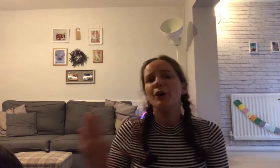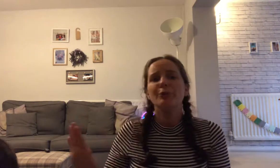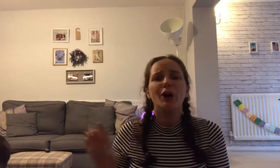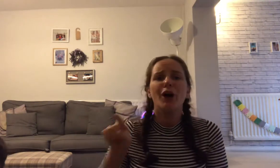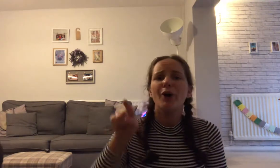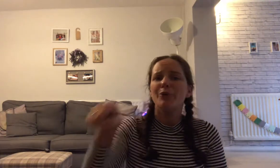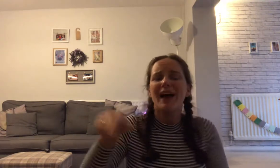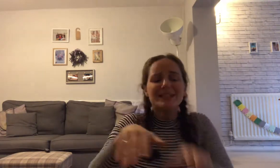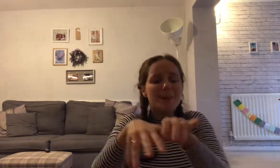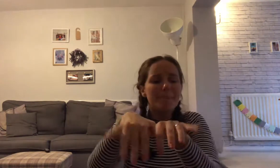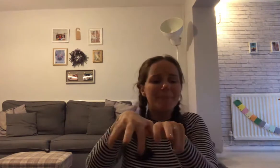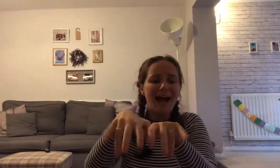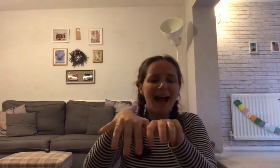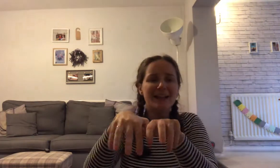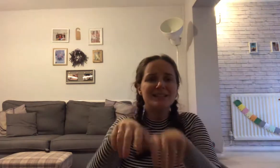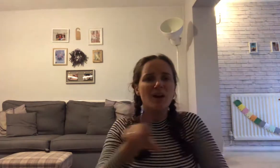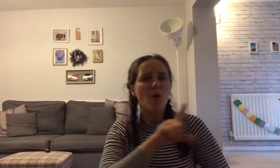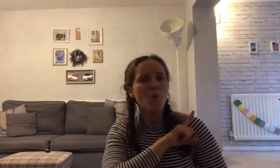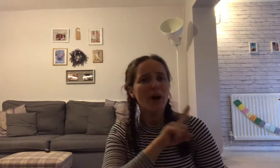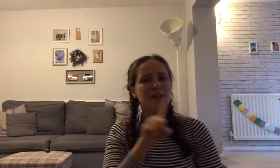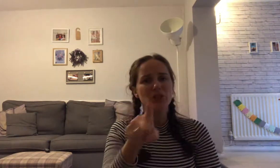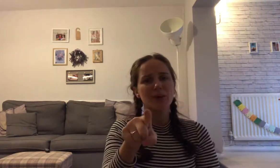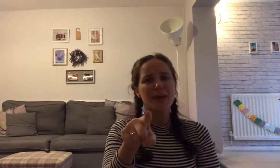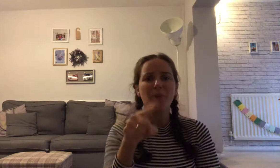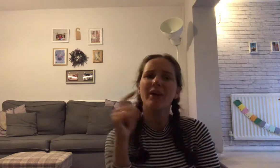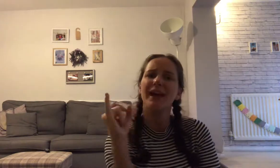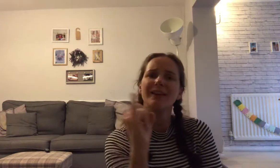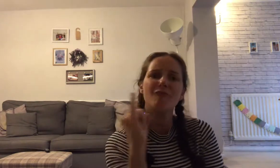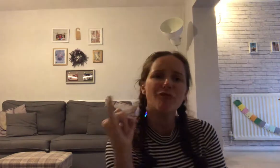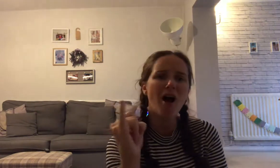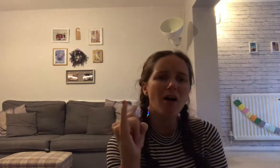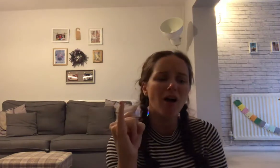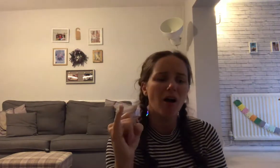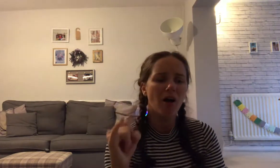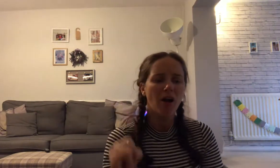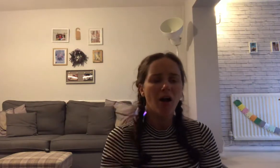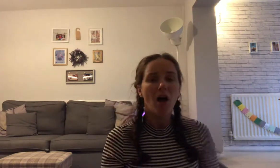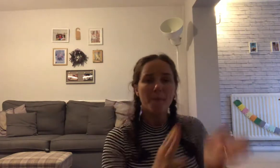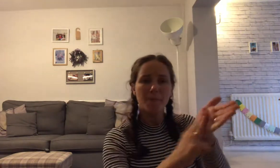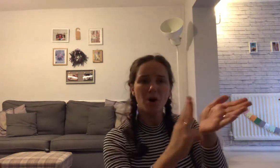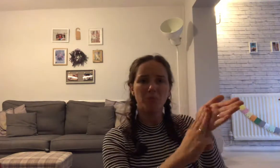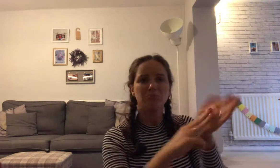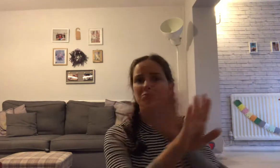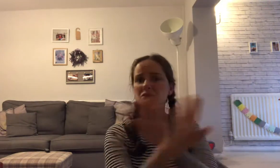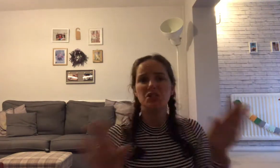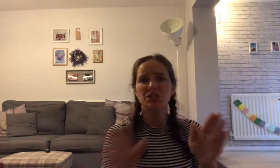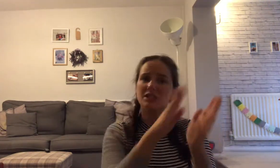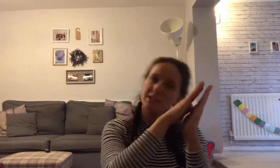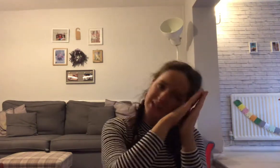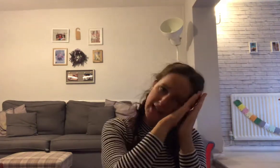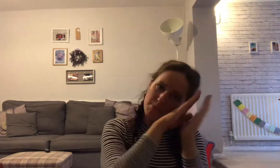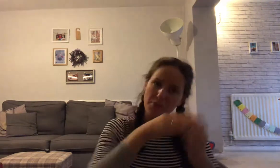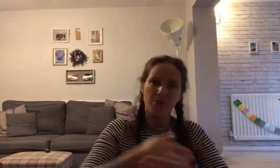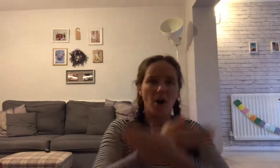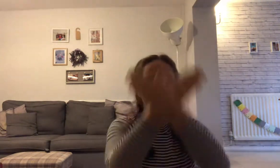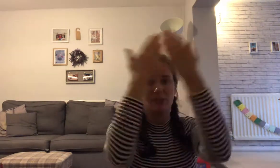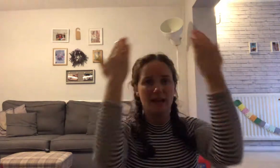No, that's a bat. Why do you keep on getting it wrong? Mum doesn't sleep the whole day